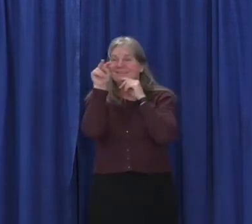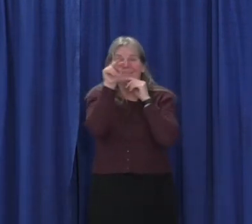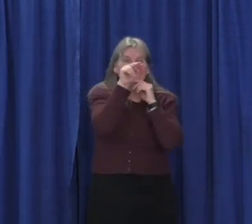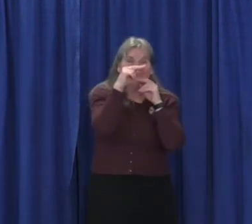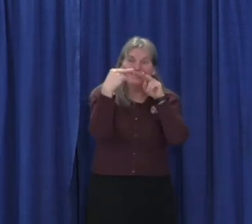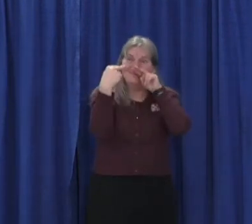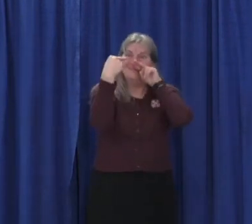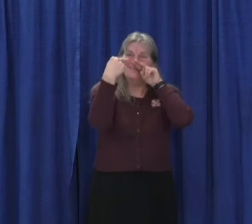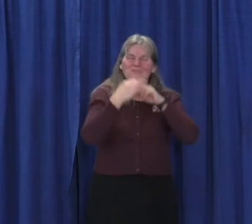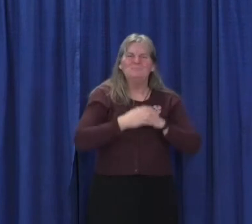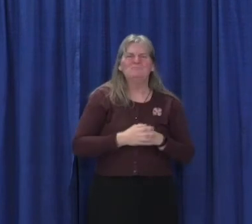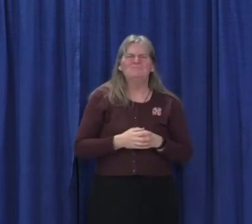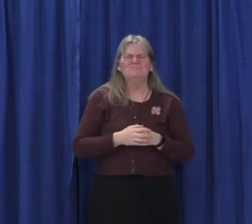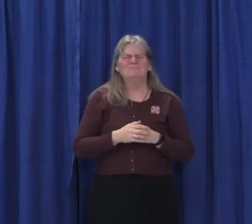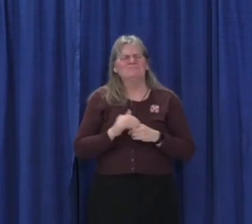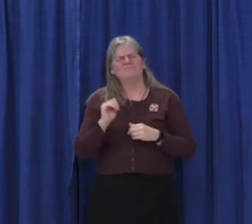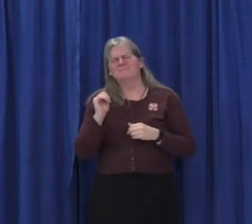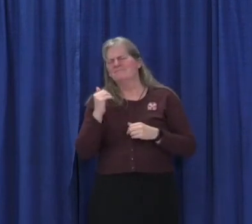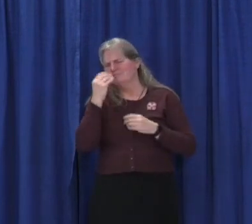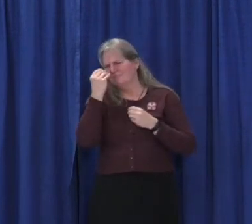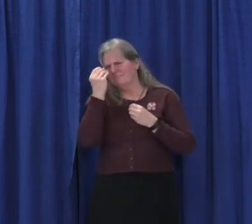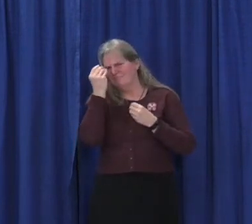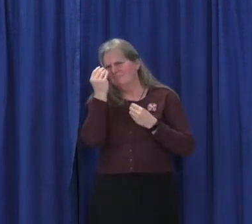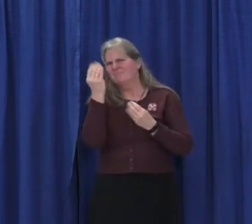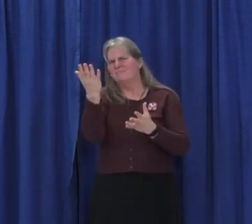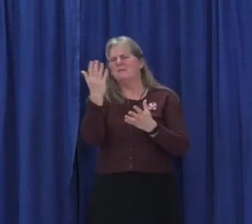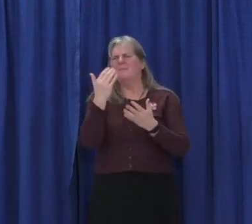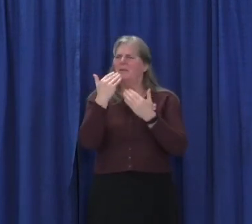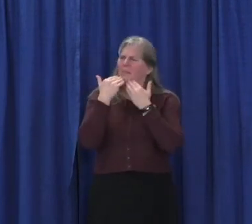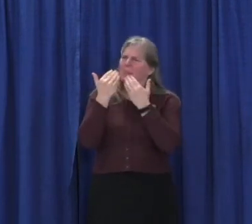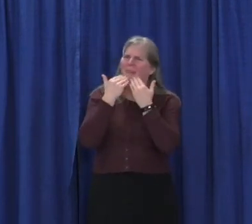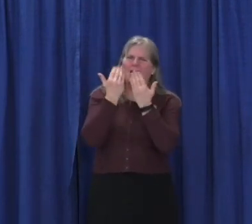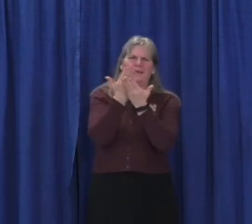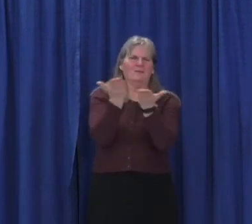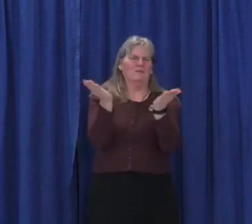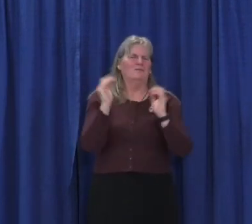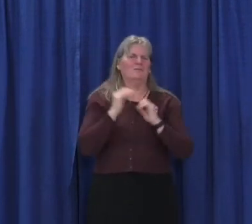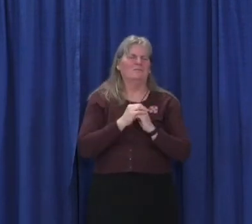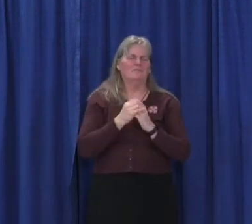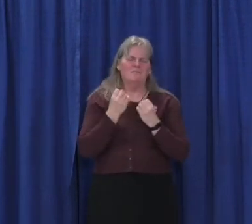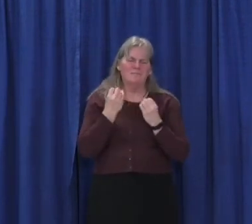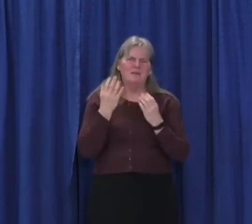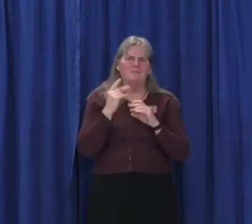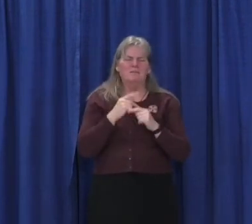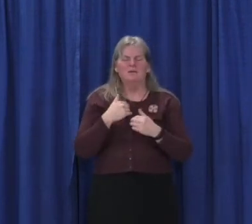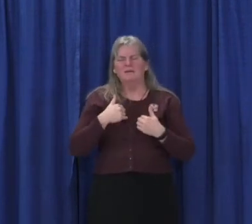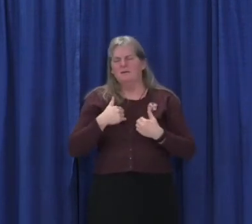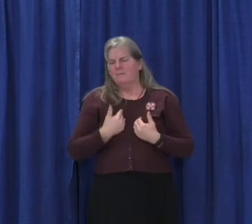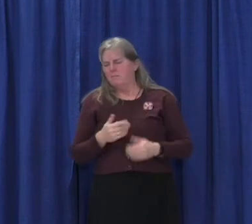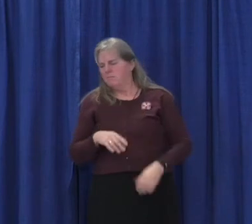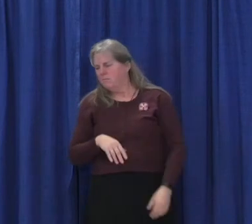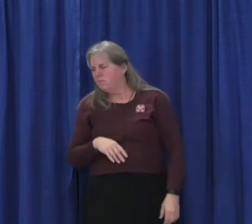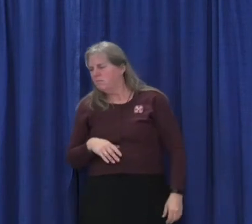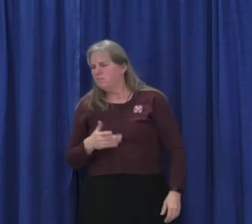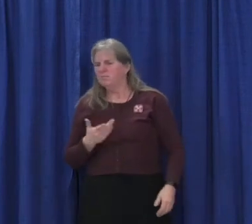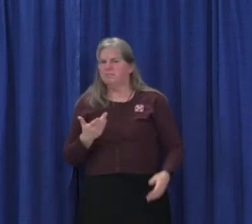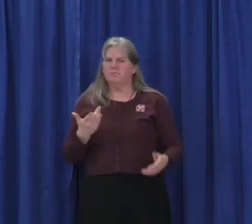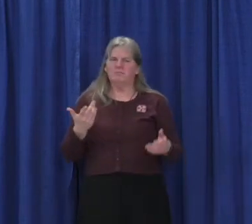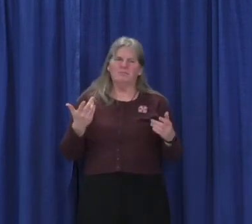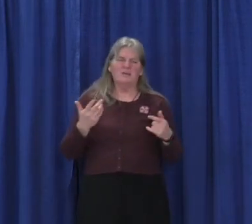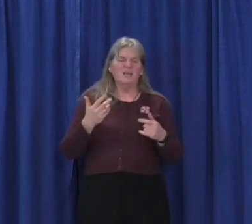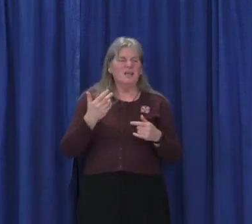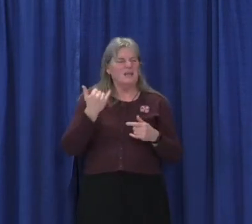sense to thank people. Everybody's working hard at this time of year. Many people are tired, and when people are short, recognize